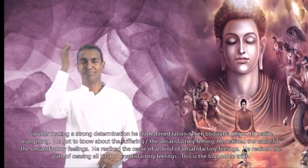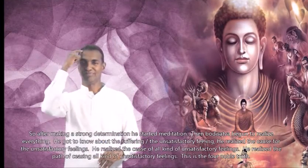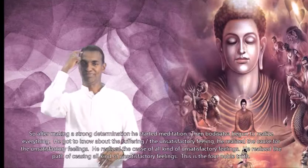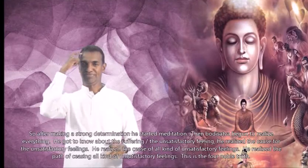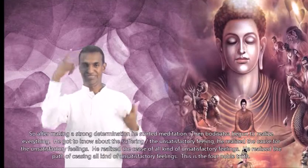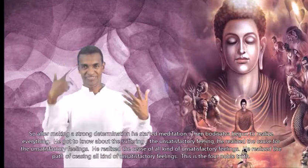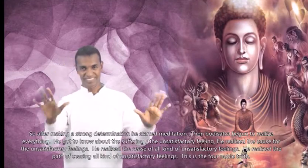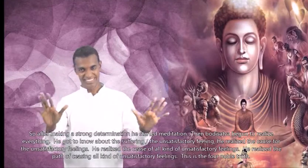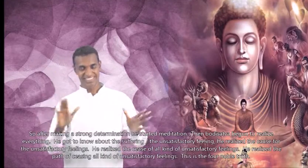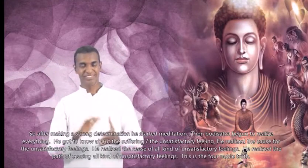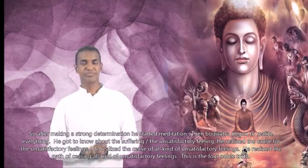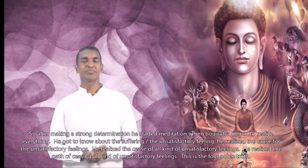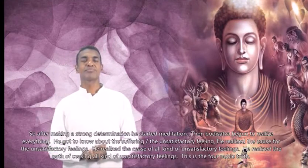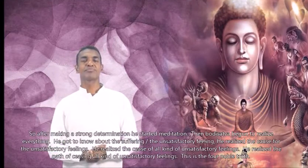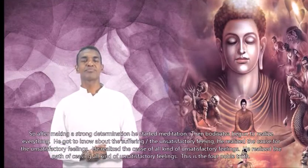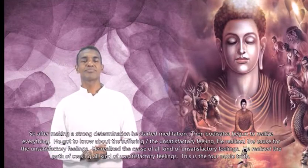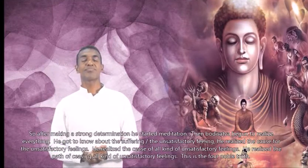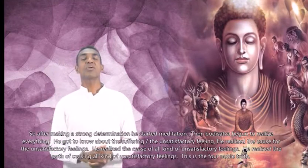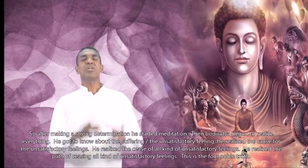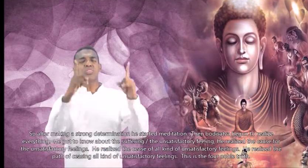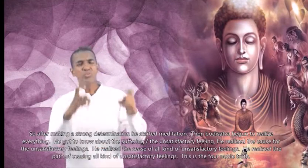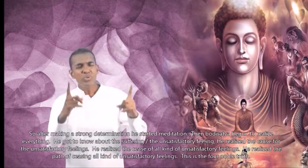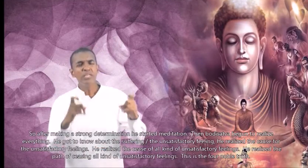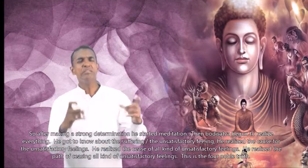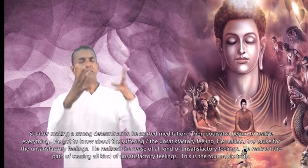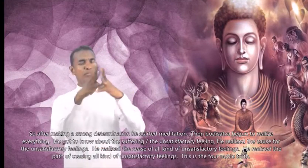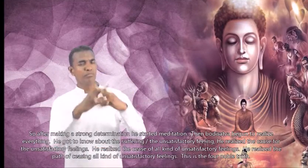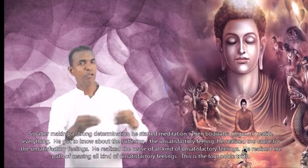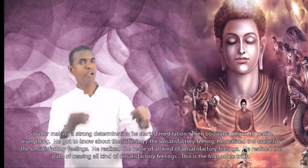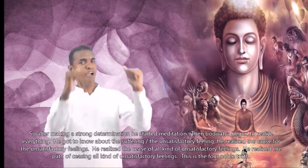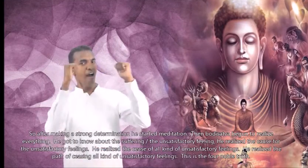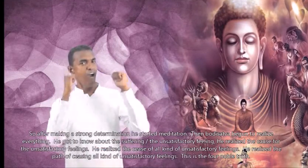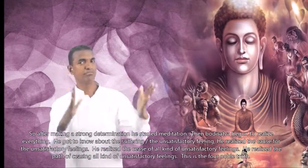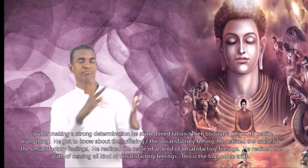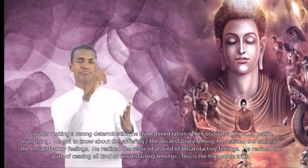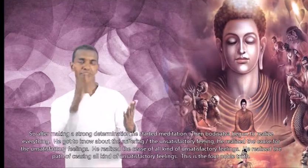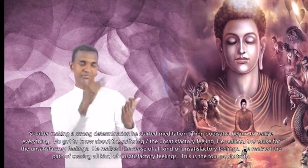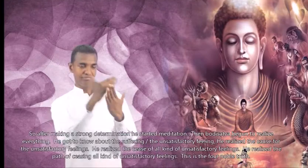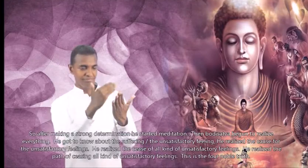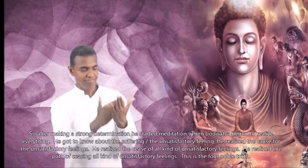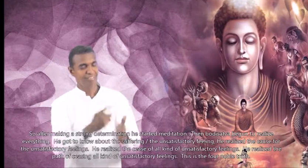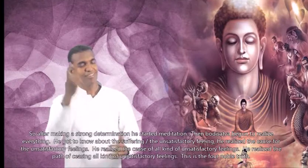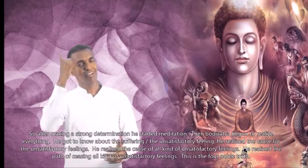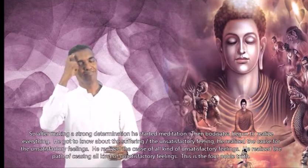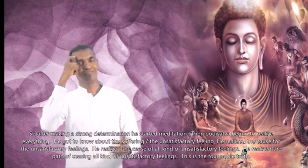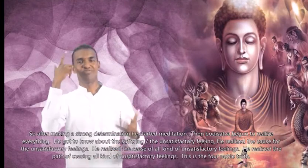the unsatisfactory feelings. He realized the cease of all kind of unsatisfactory